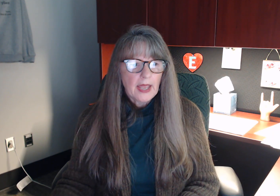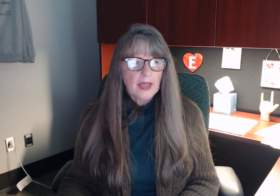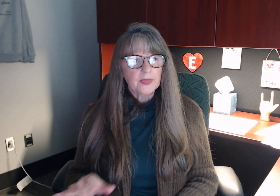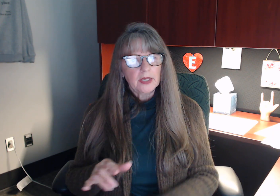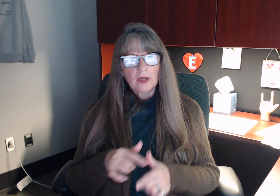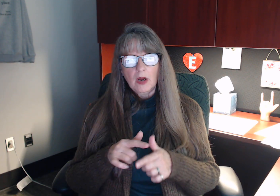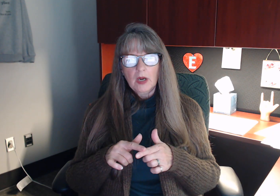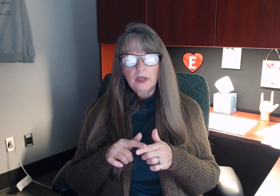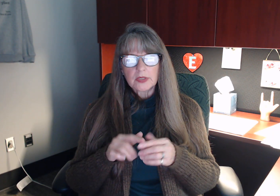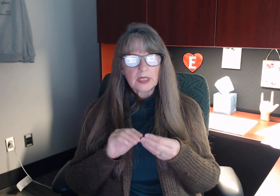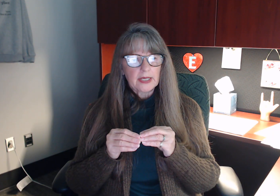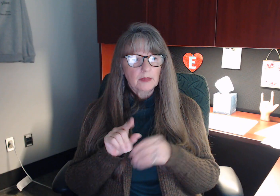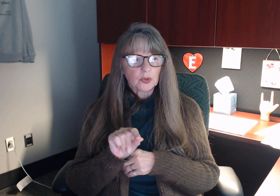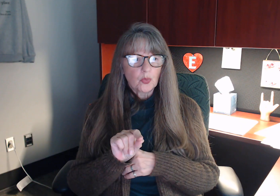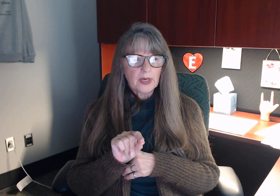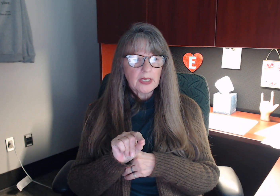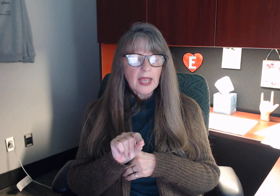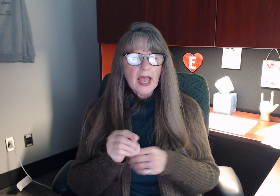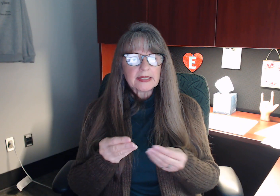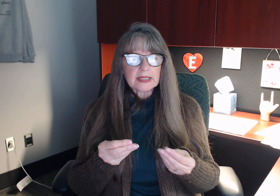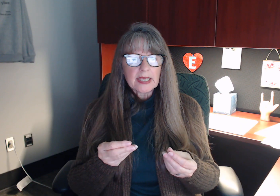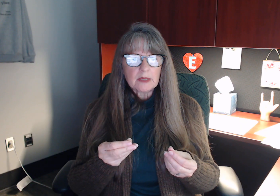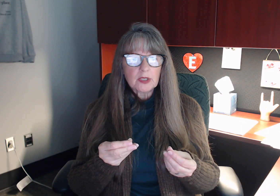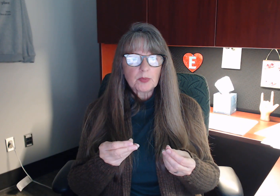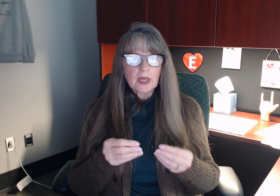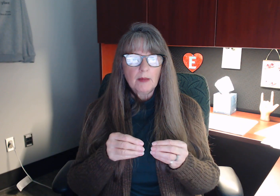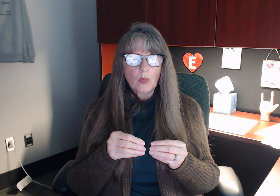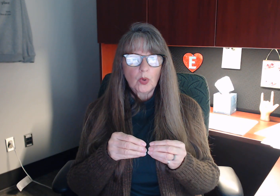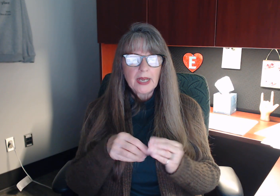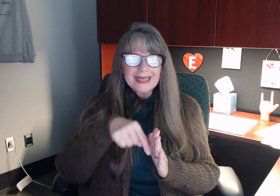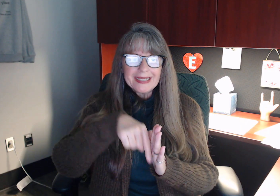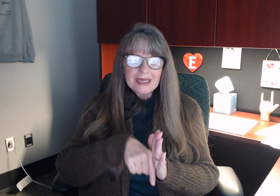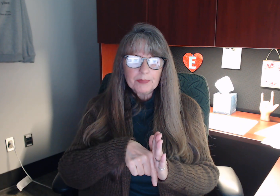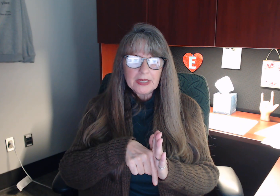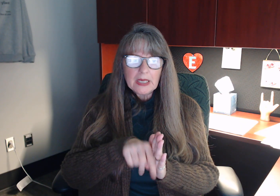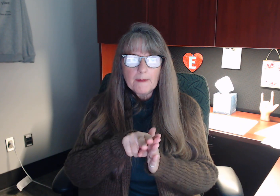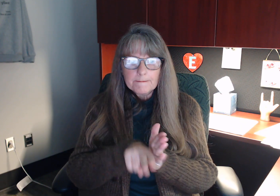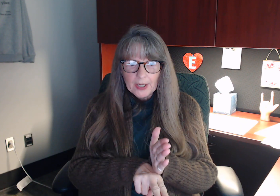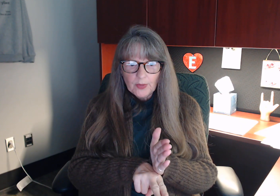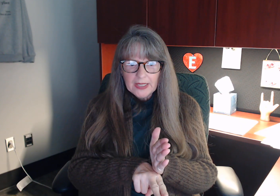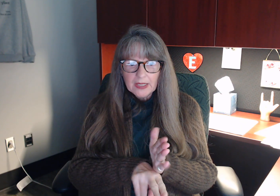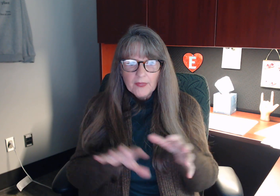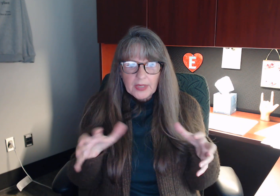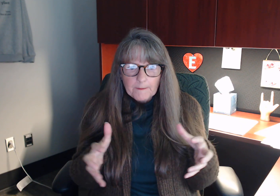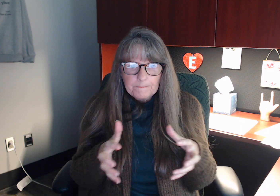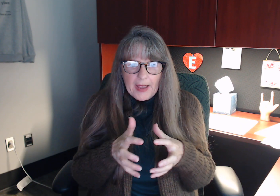And then on slide number 20, as the sediments become more deeply buried, the